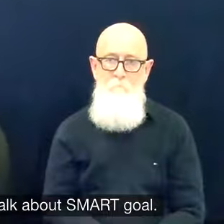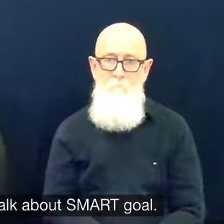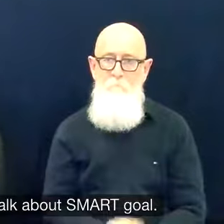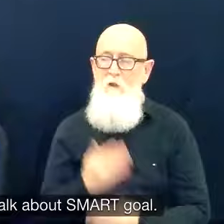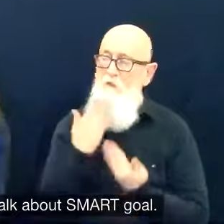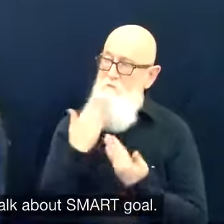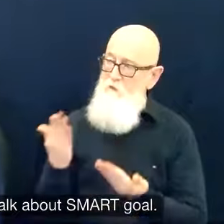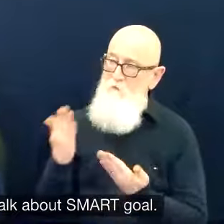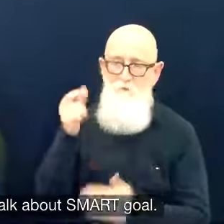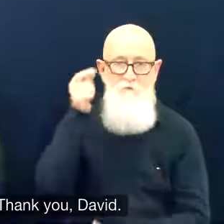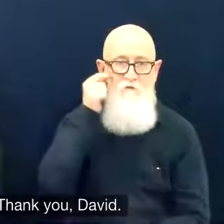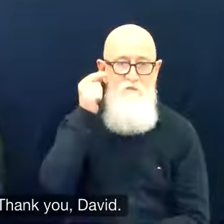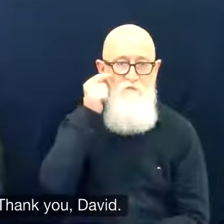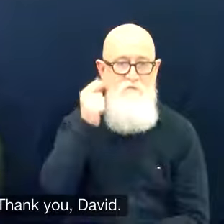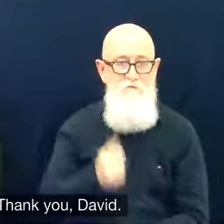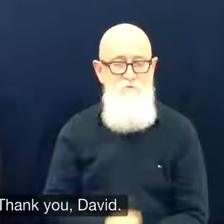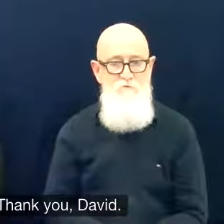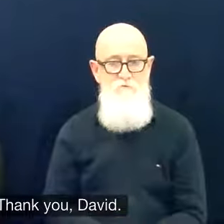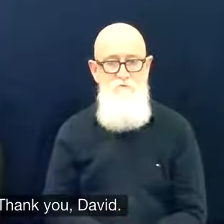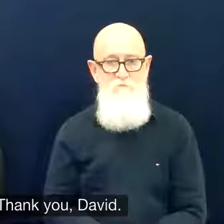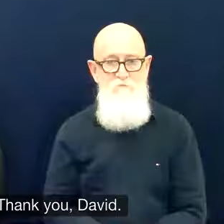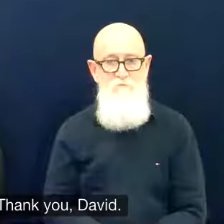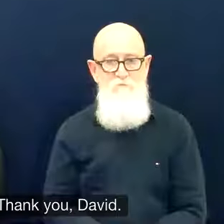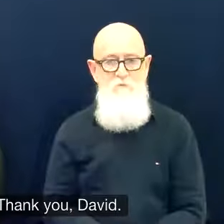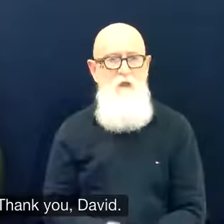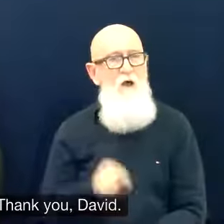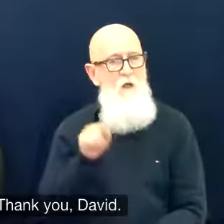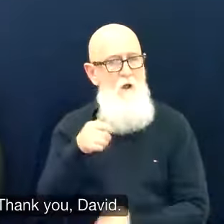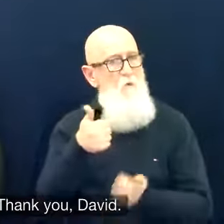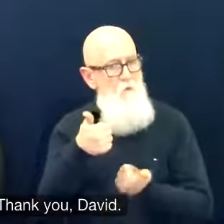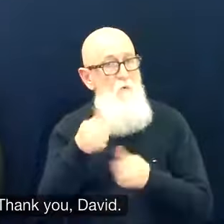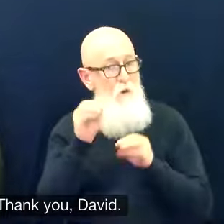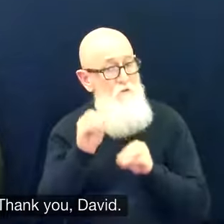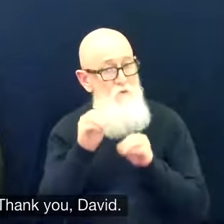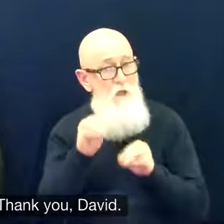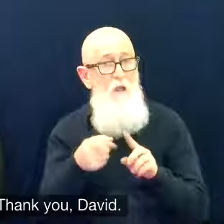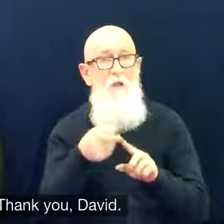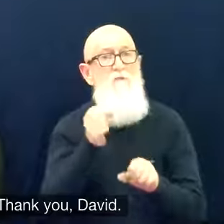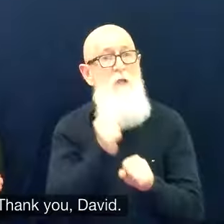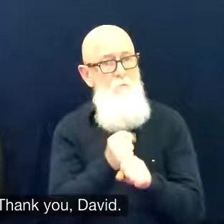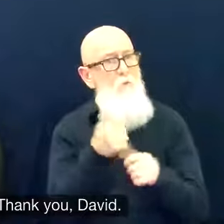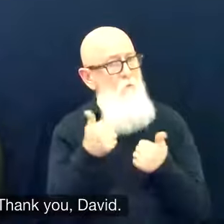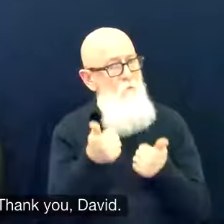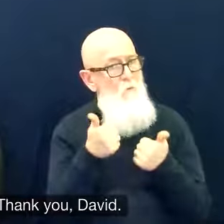Thank you, David. That was just an example with the educational focus, but